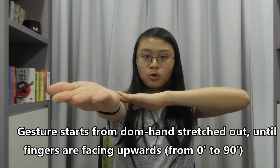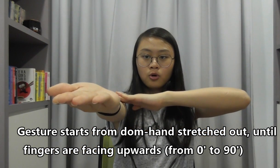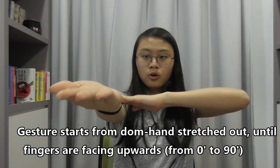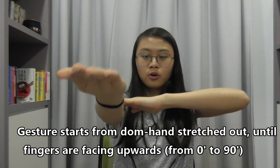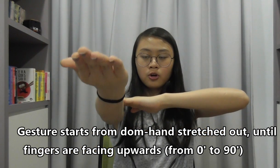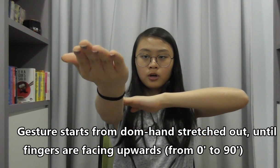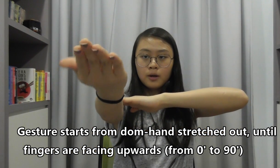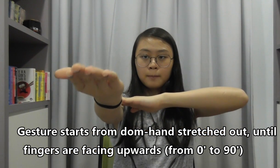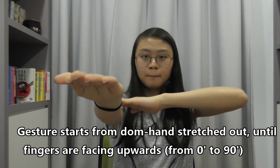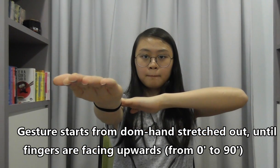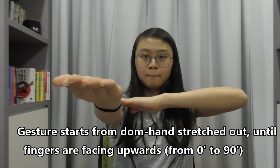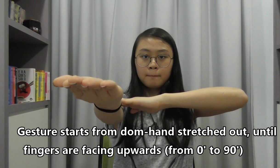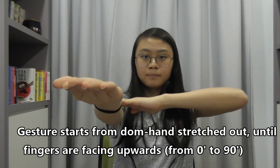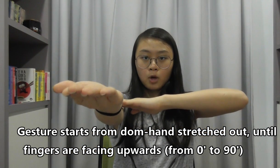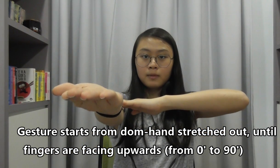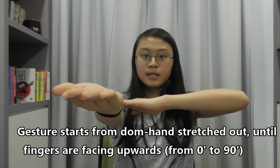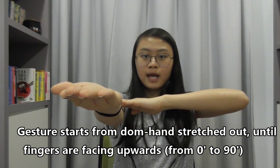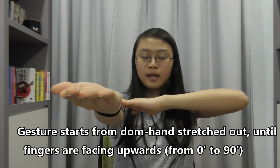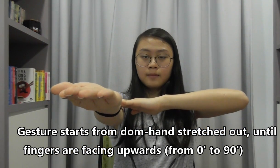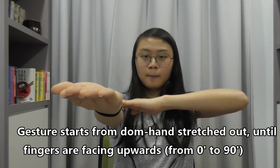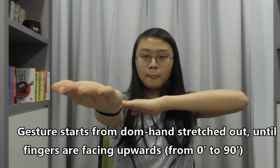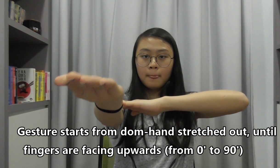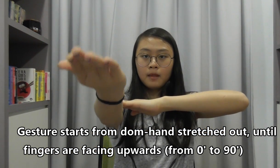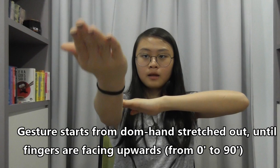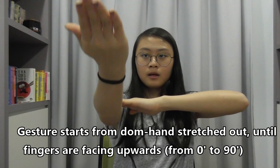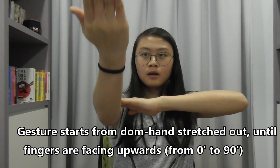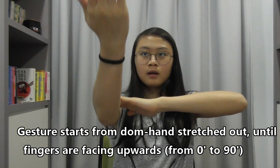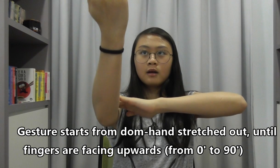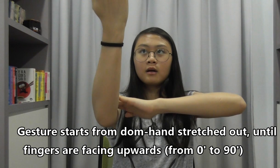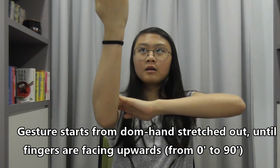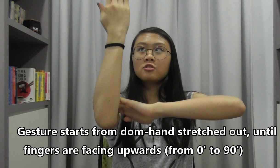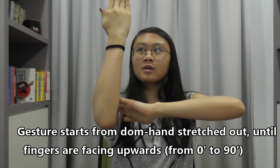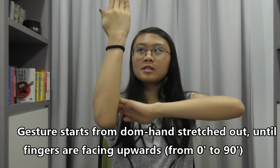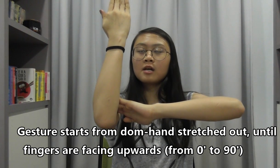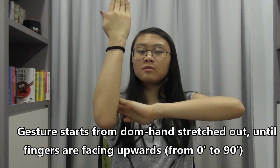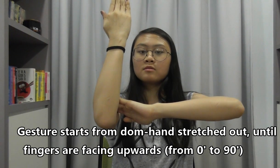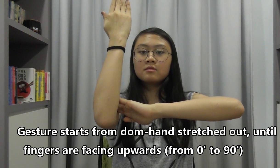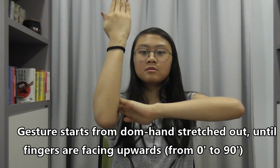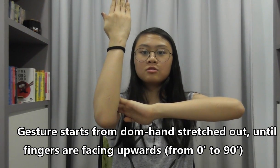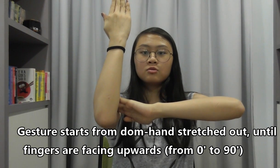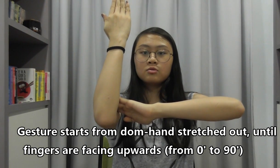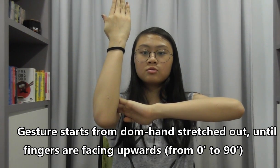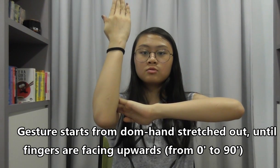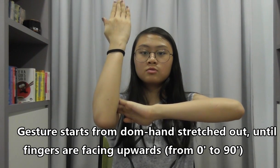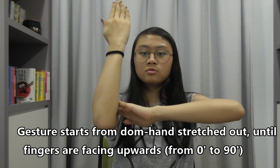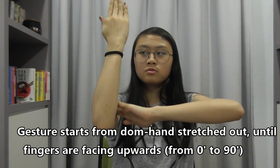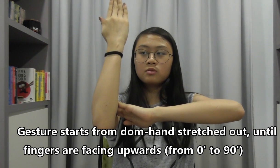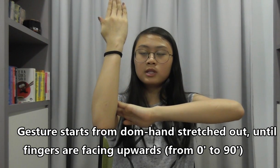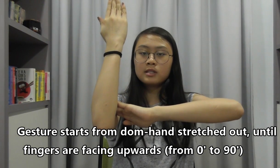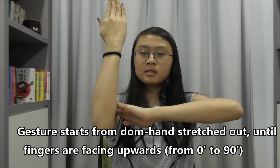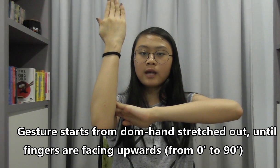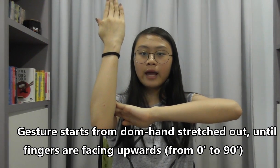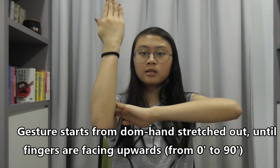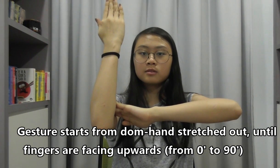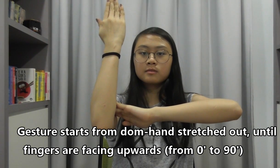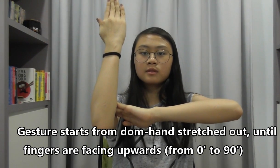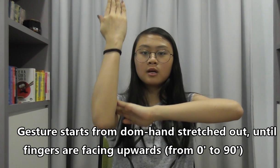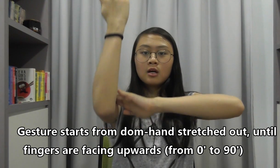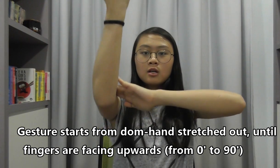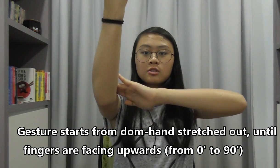your dominant hand stretched out to this angle.